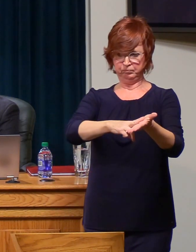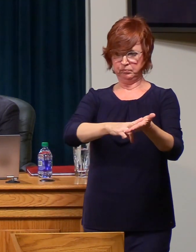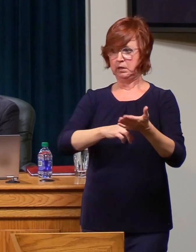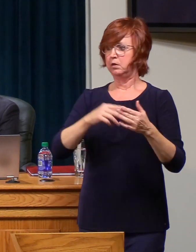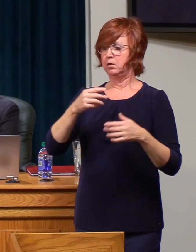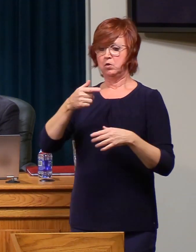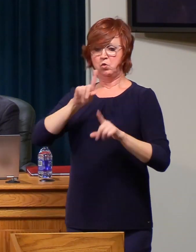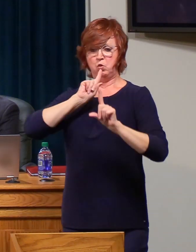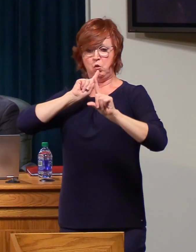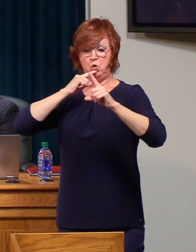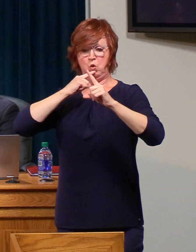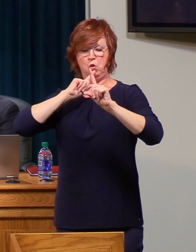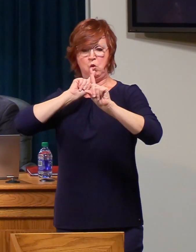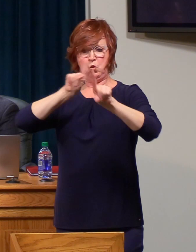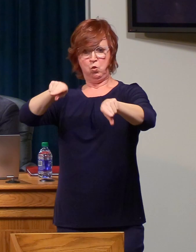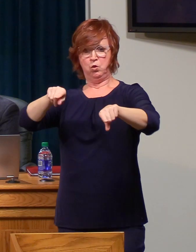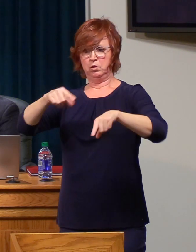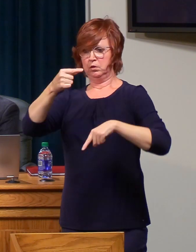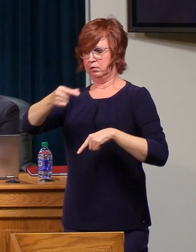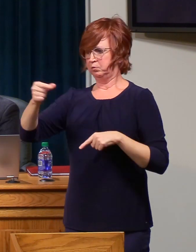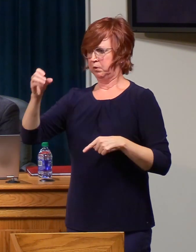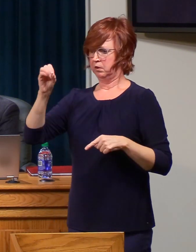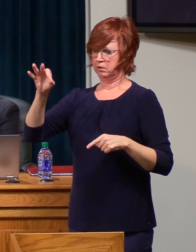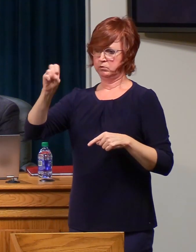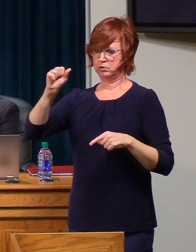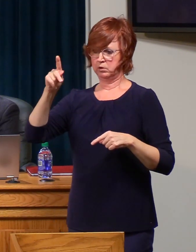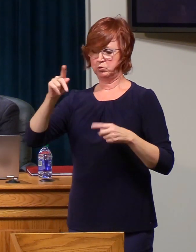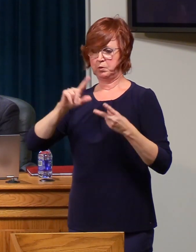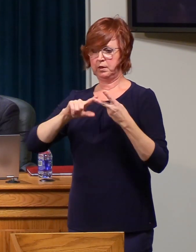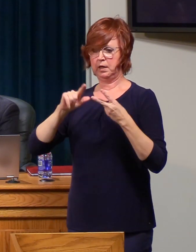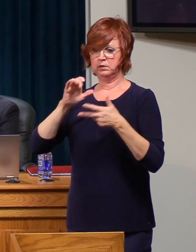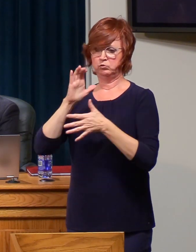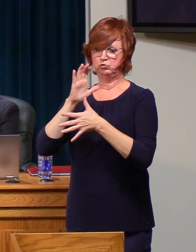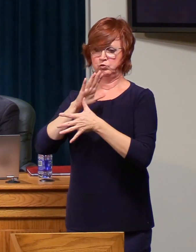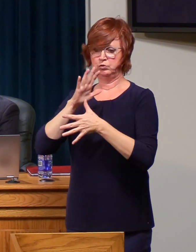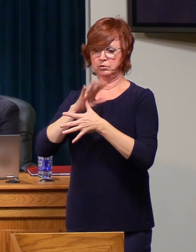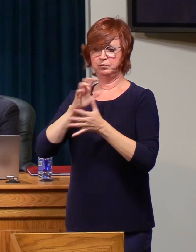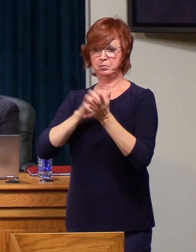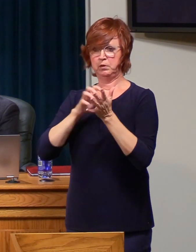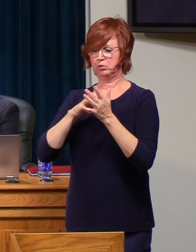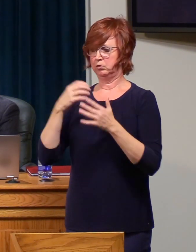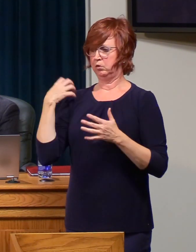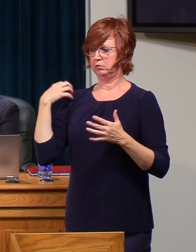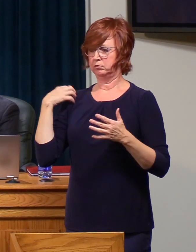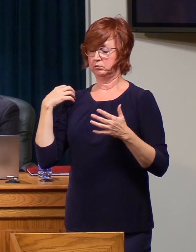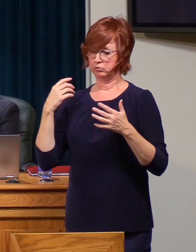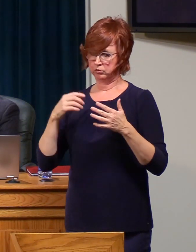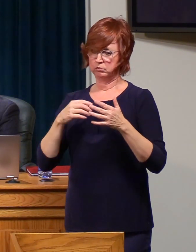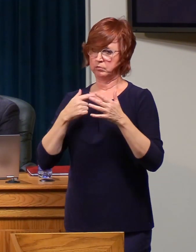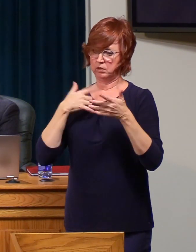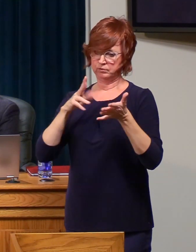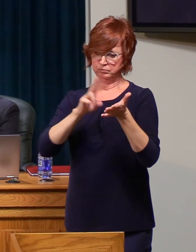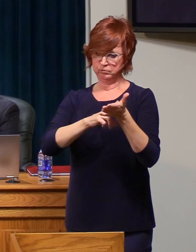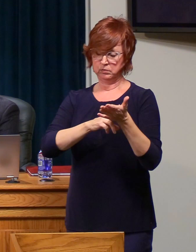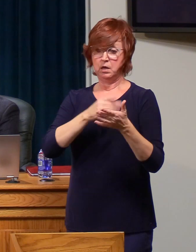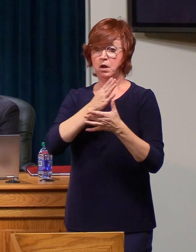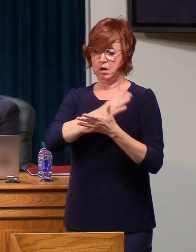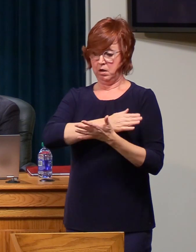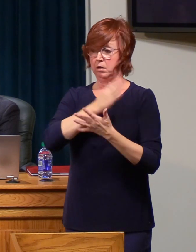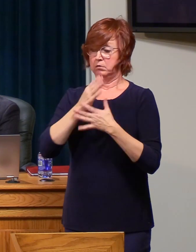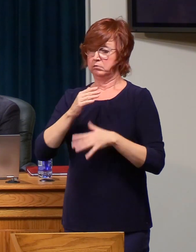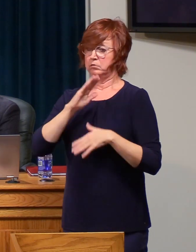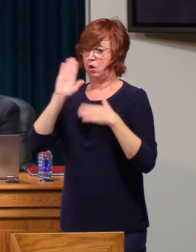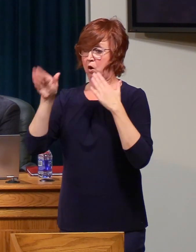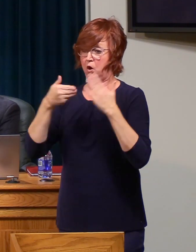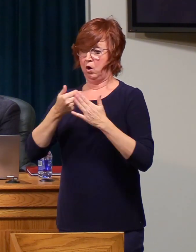Saskatchewan and the Chief Medical Health Officer, and that all police forces in Saskatchewan are authorized to